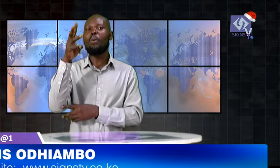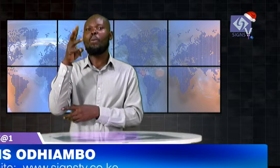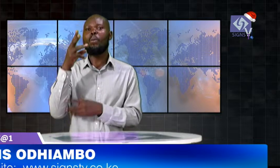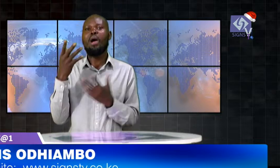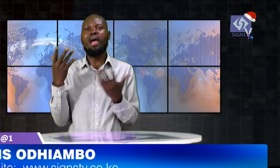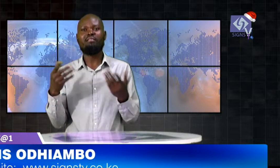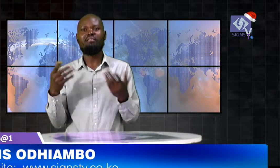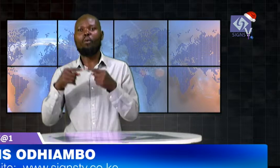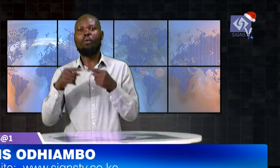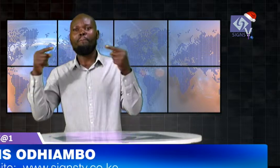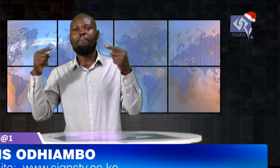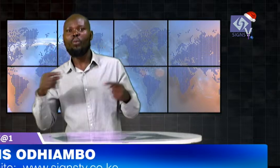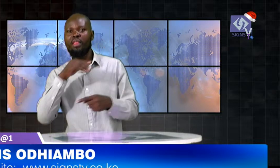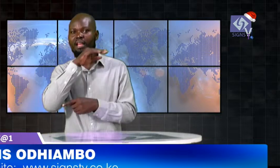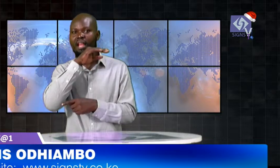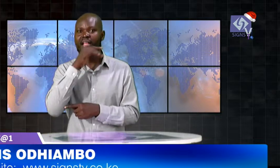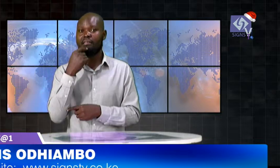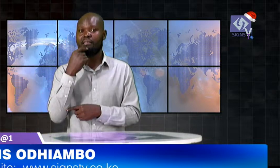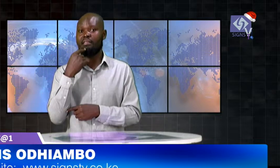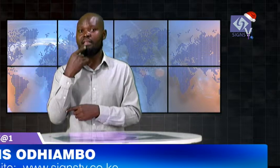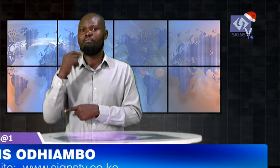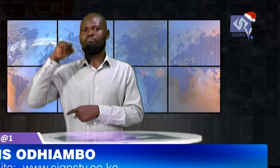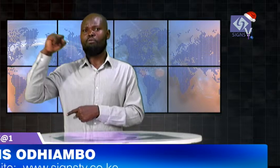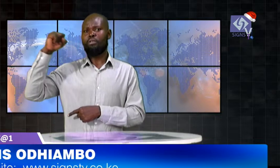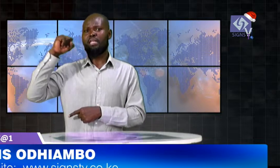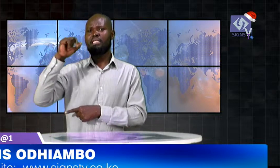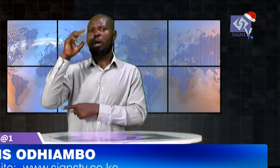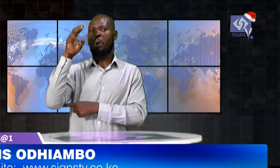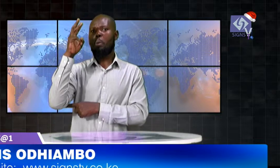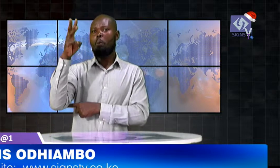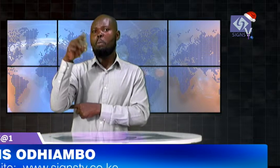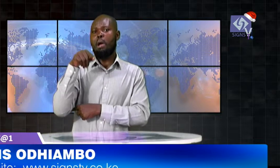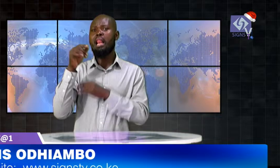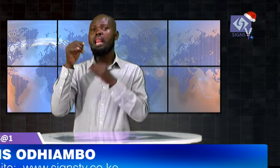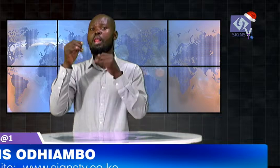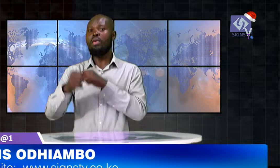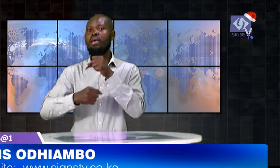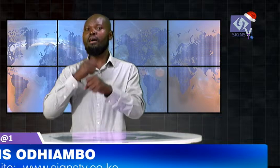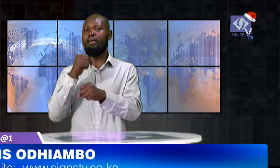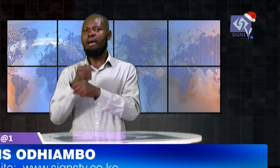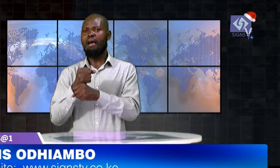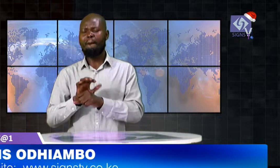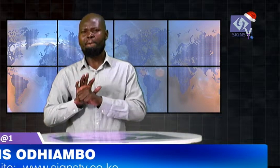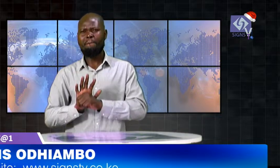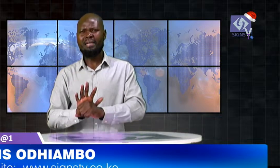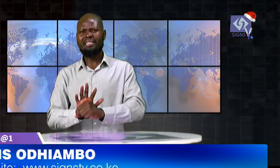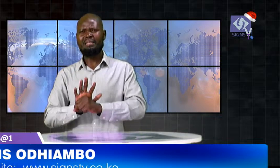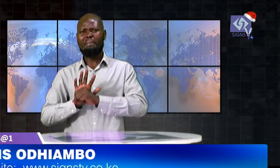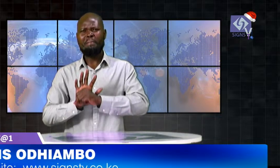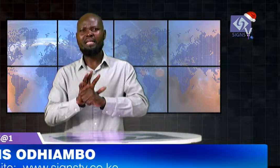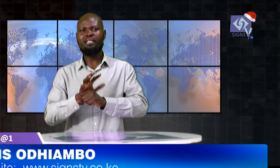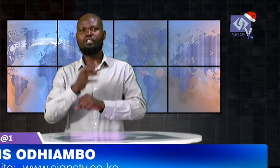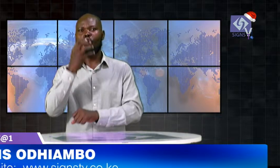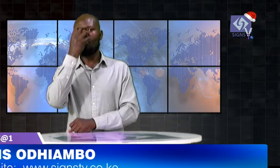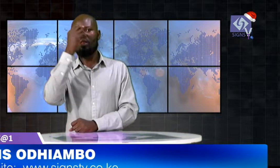Gashagua's statement comes after opposition leader Raila Odinga said the coalition will, in the new